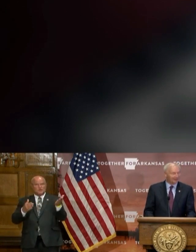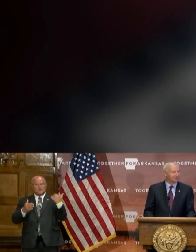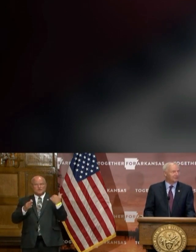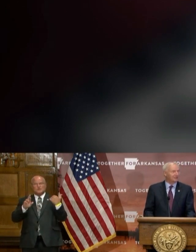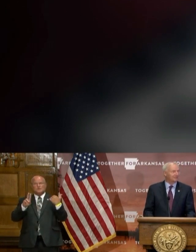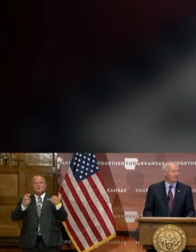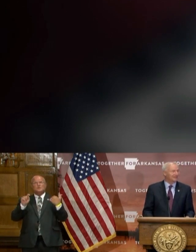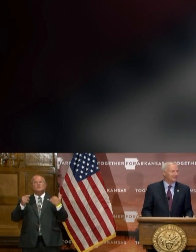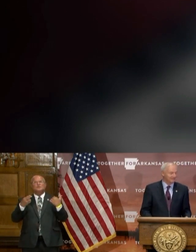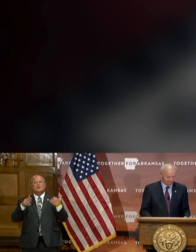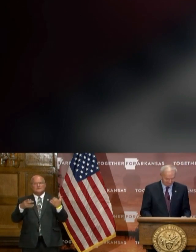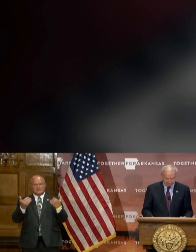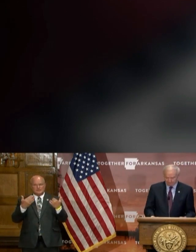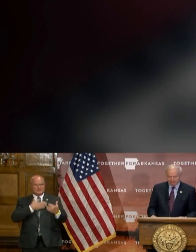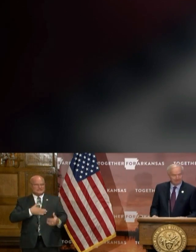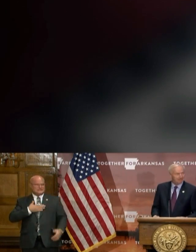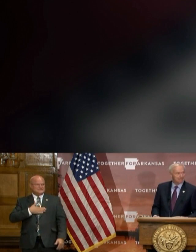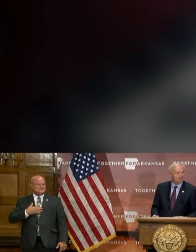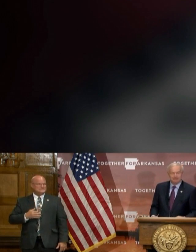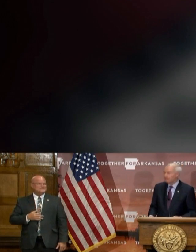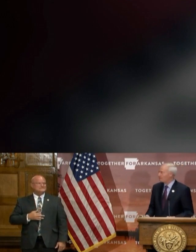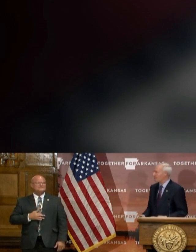Bishop Rudolph, would you come please?